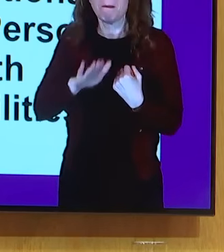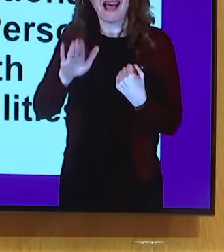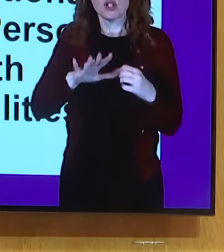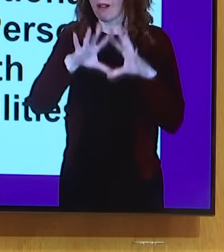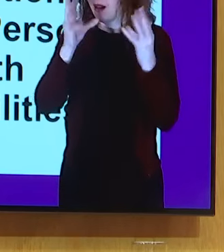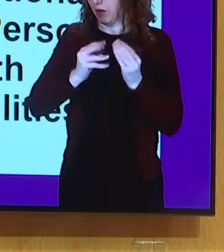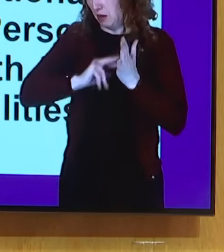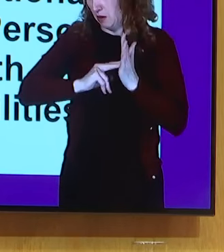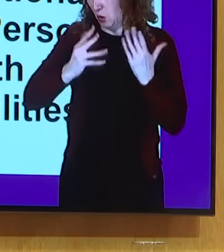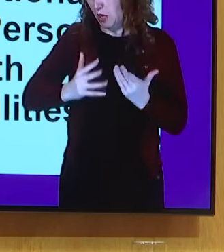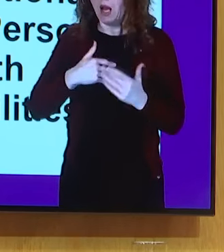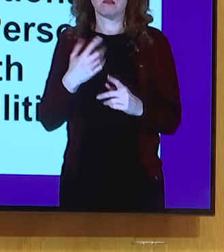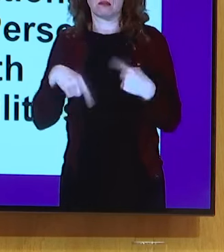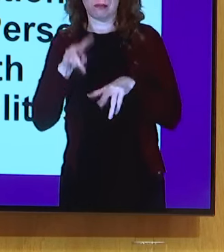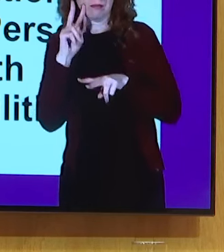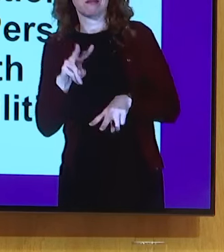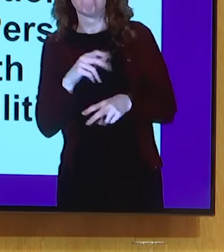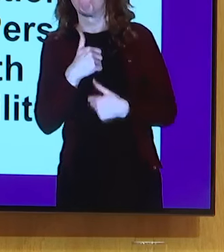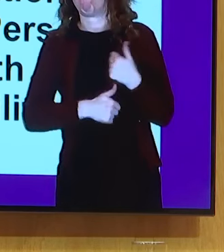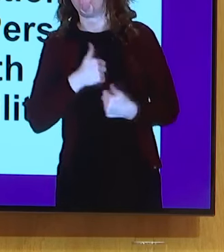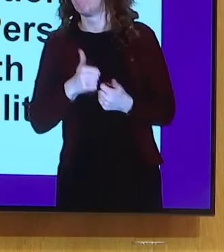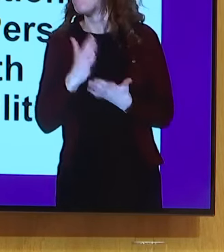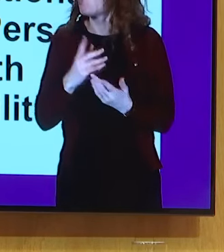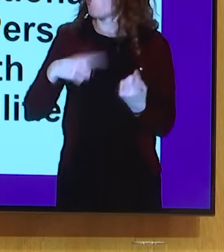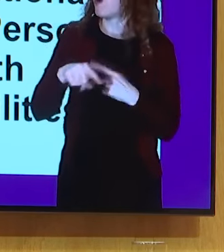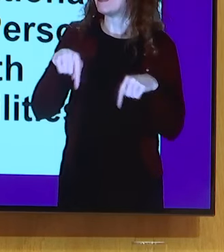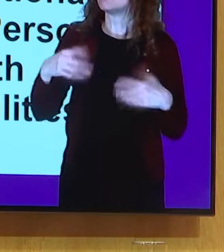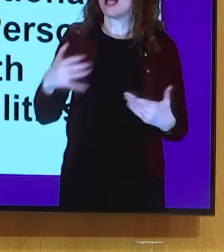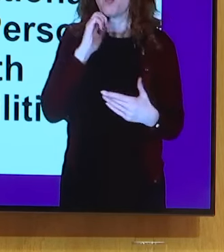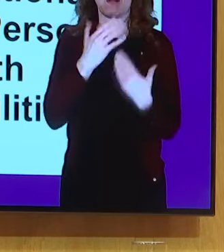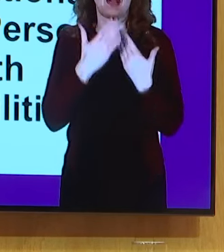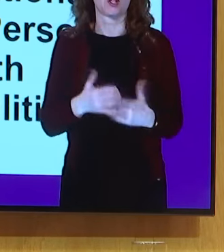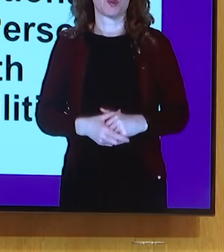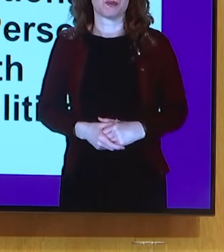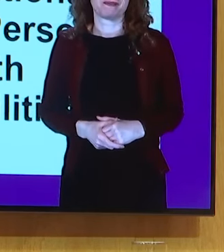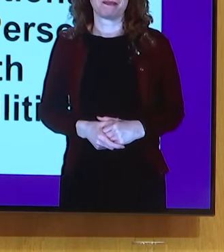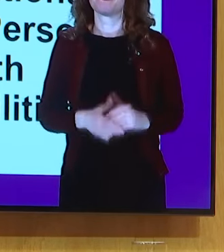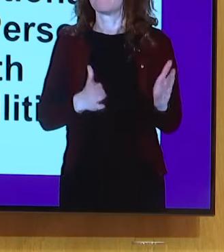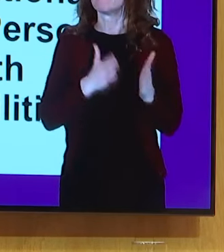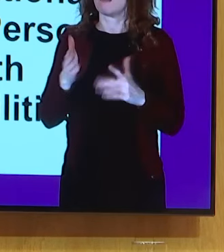has not gone unnoticed. And I'm sure that everybody here today will thank you for that.